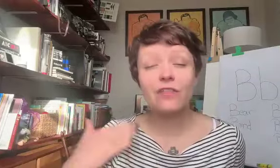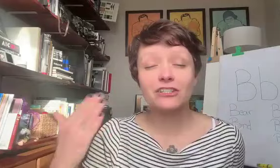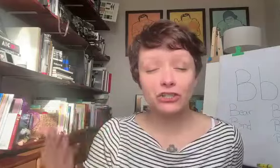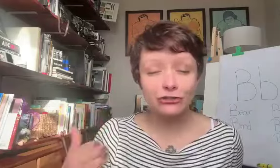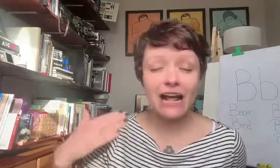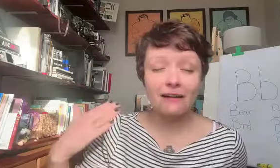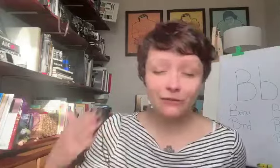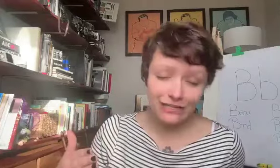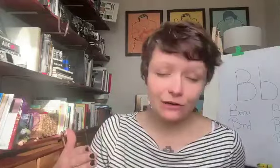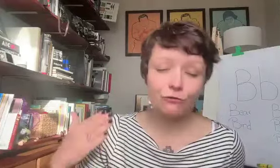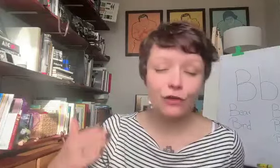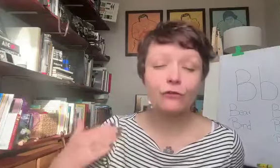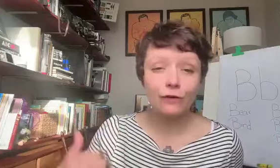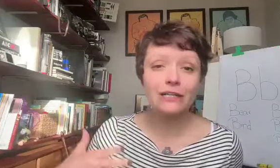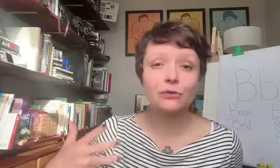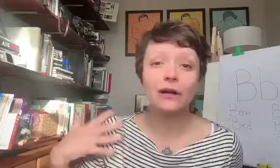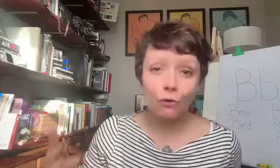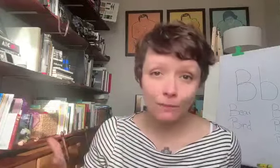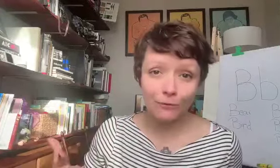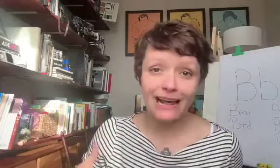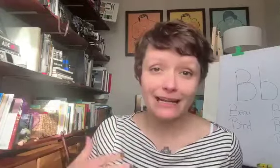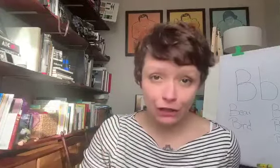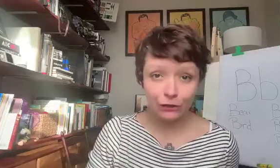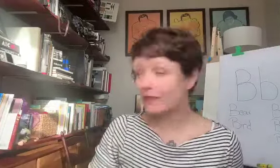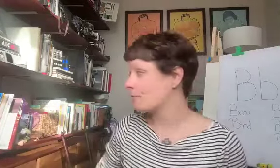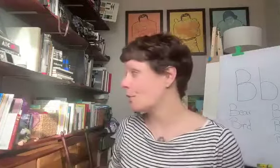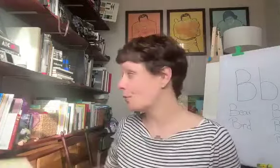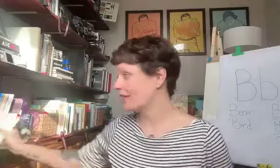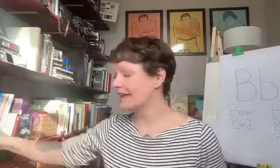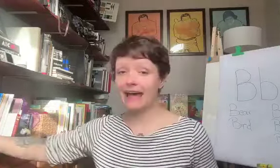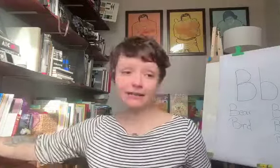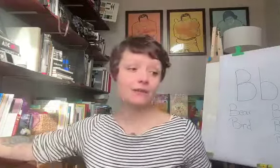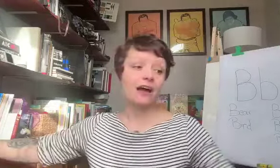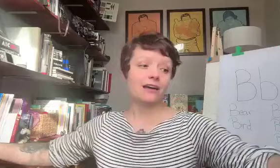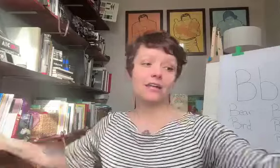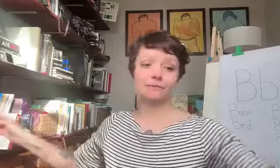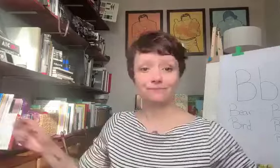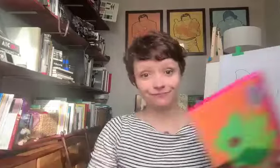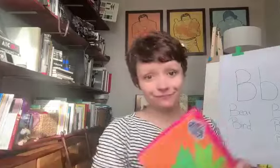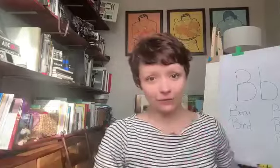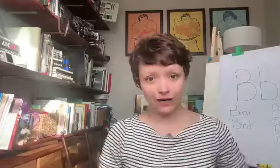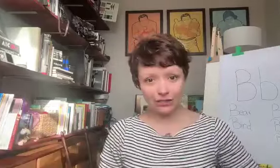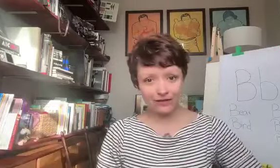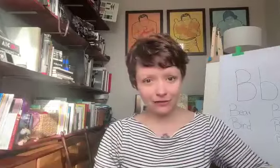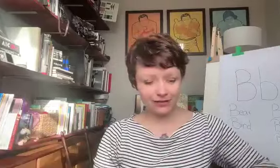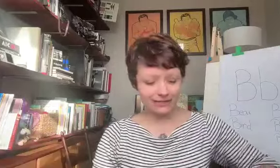If the children have learned it, feel free to incorporate and include them within that. So, we're gonna do another